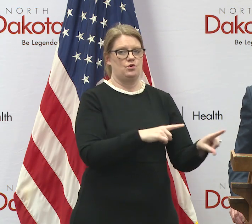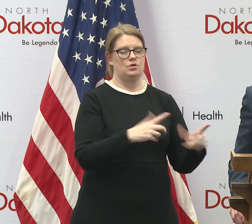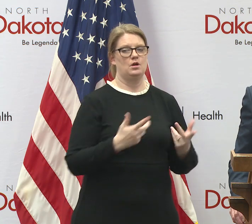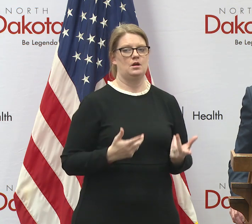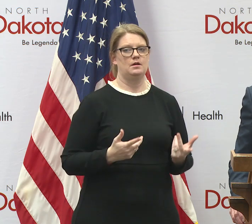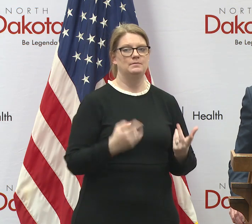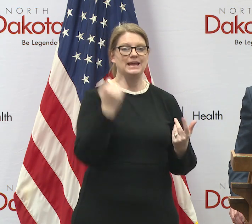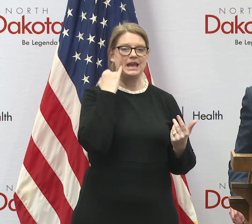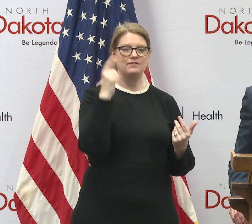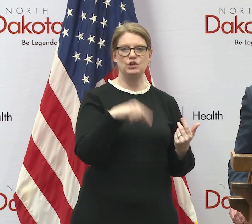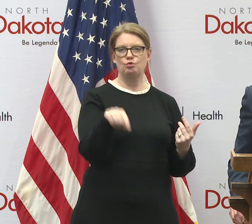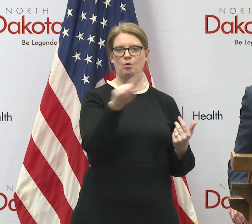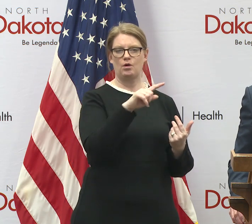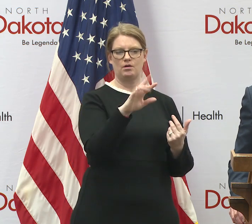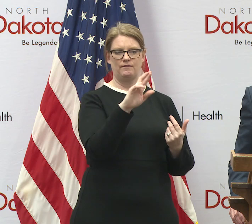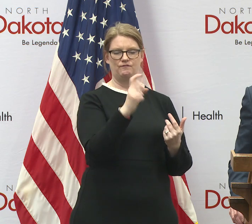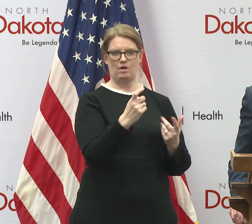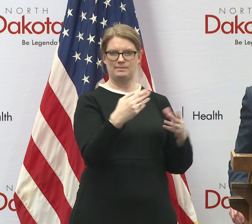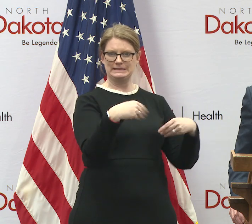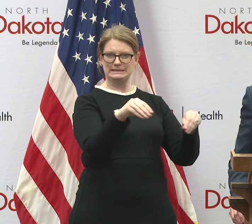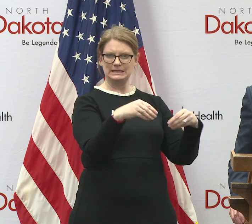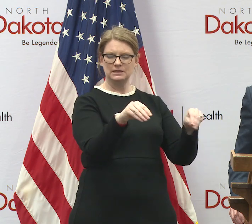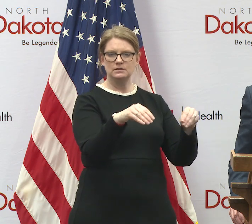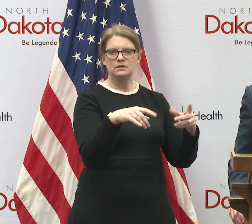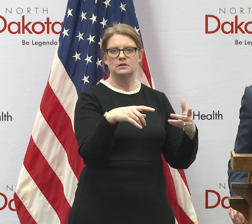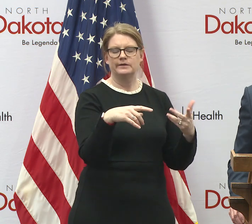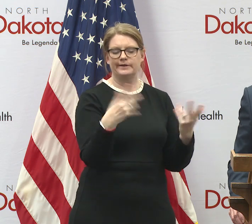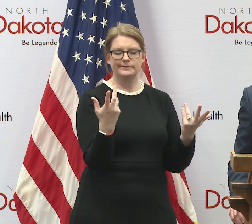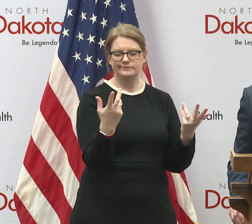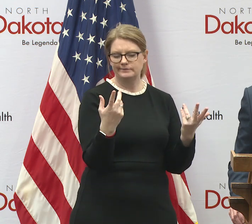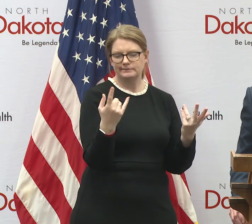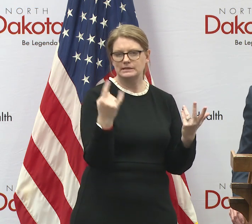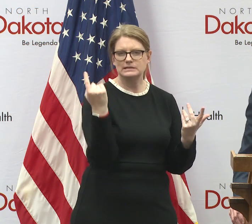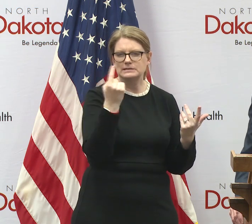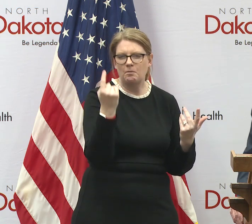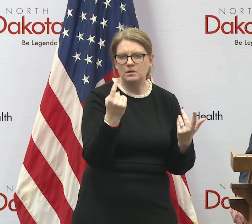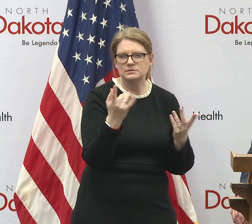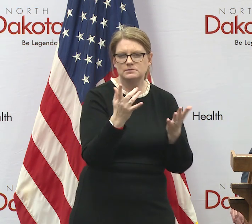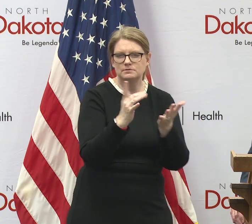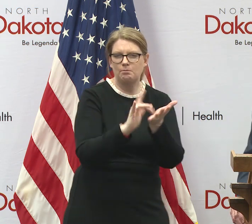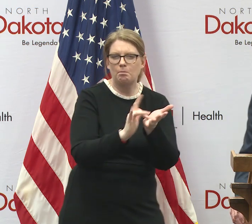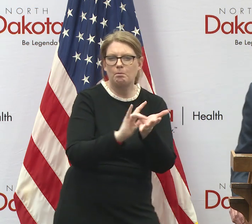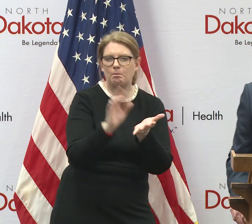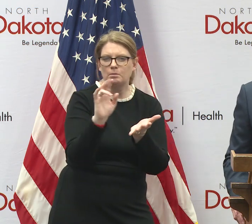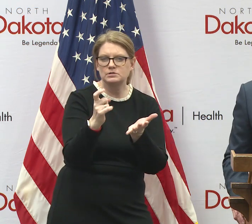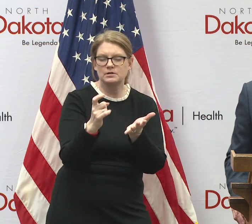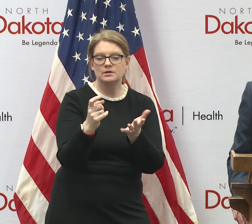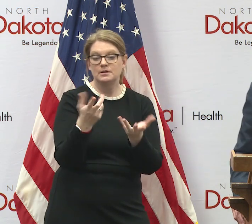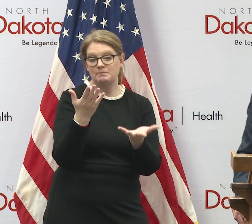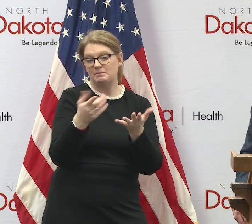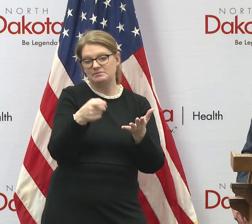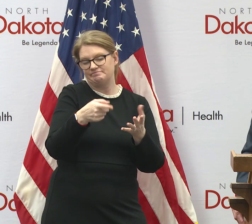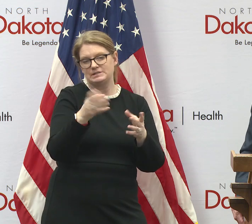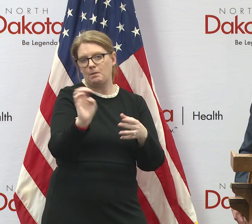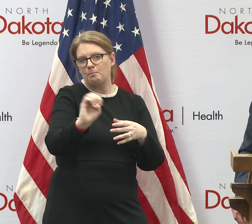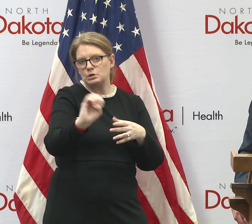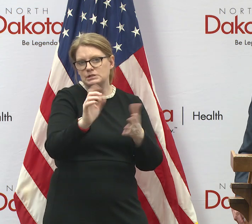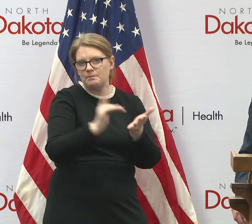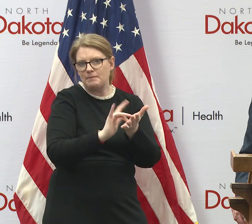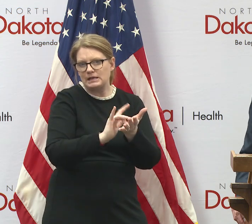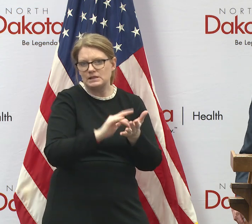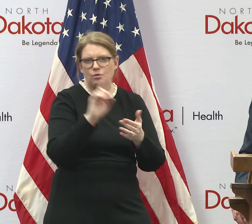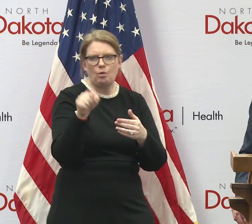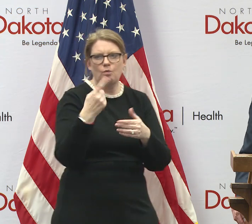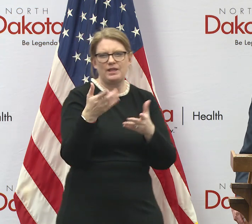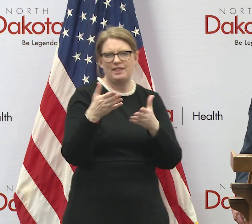you're a pharmacy and someone's prescription for their what would be considered an emergency medication, they're only